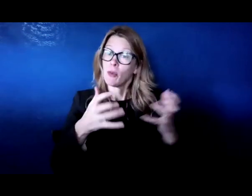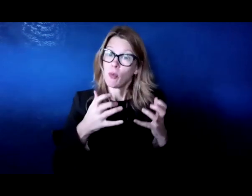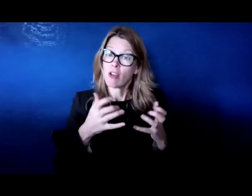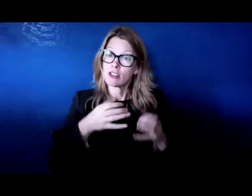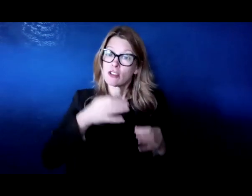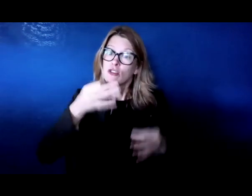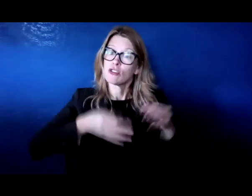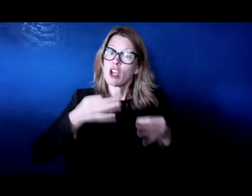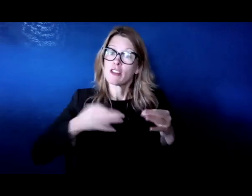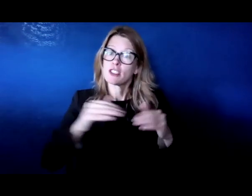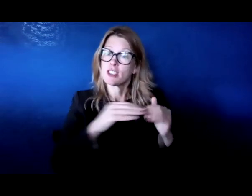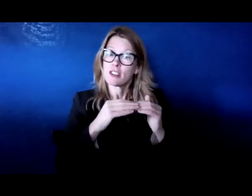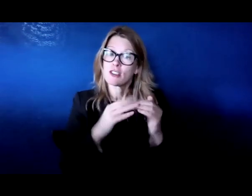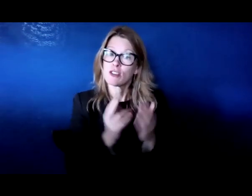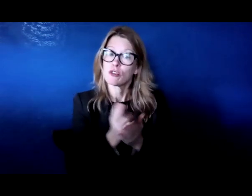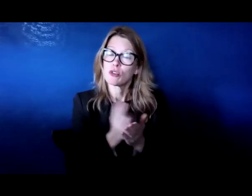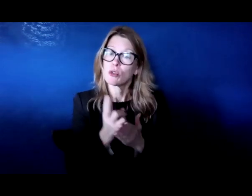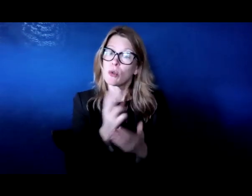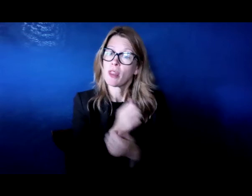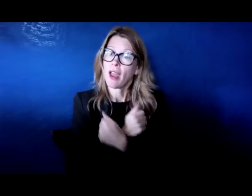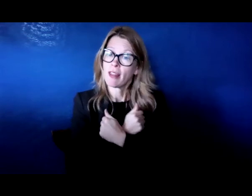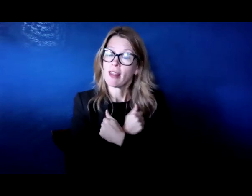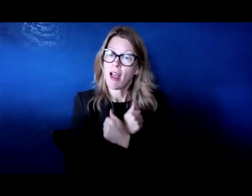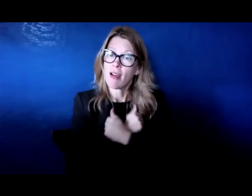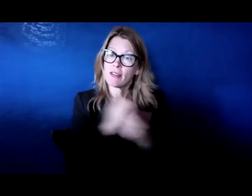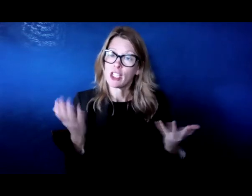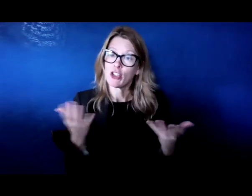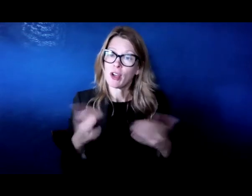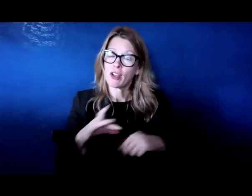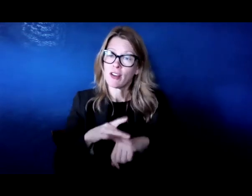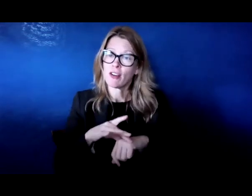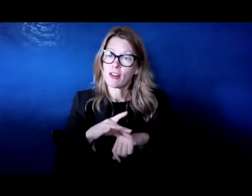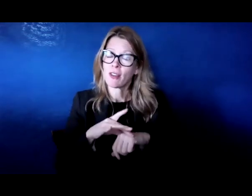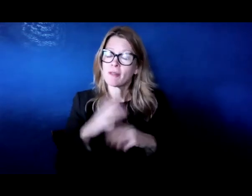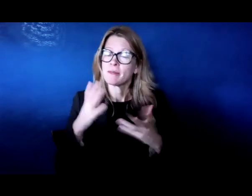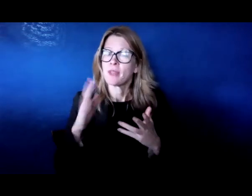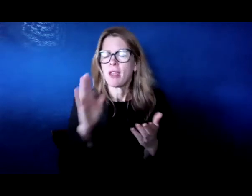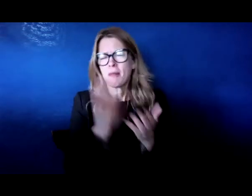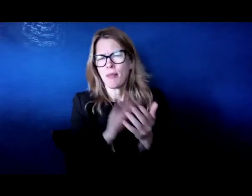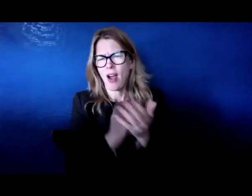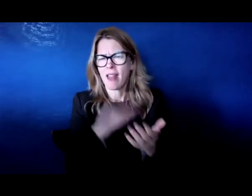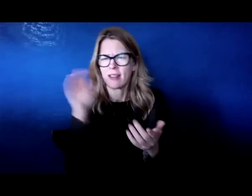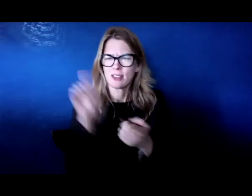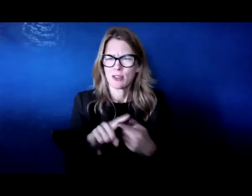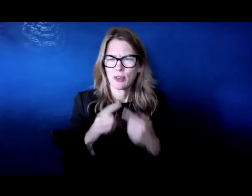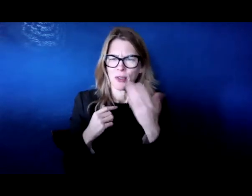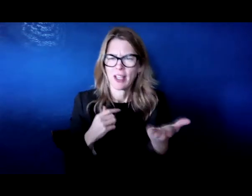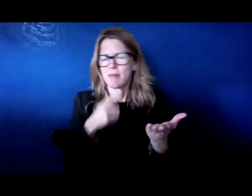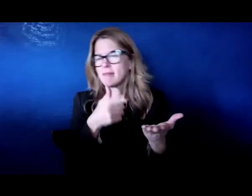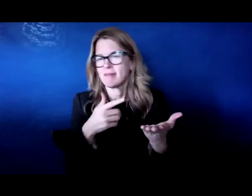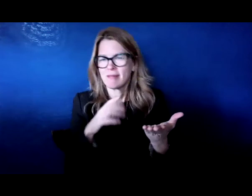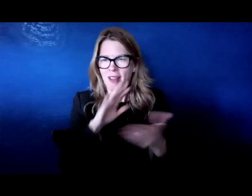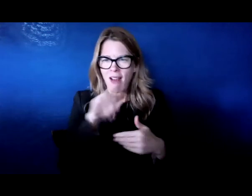justice, truth, and love. Lift high your praise resounding,